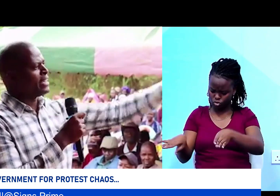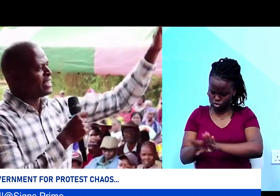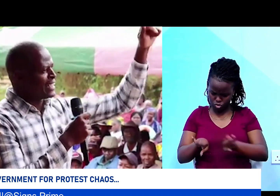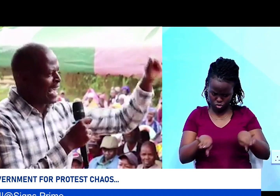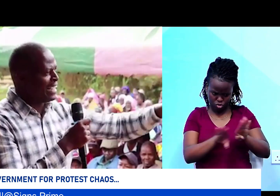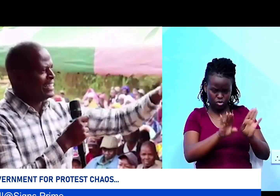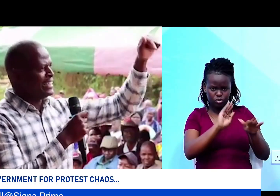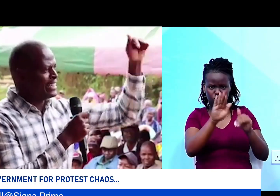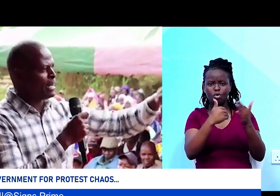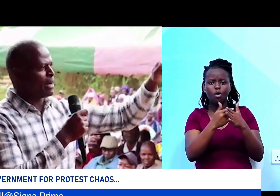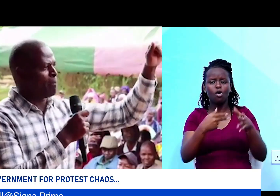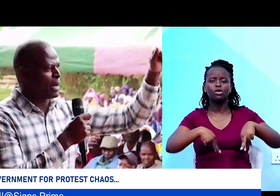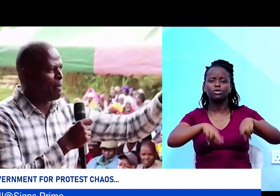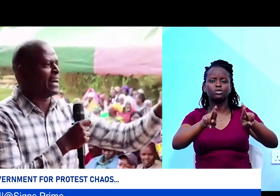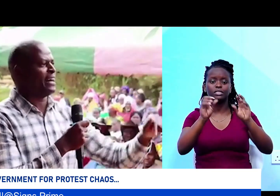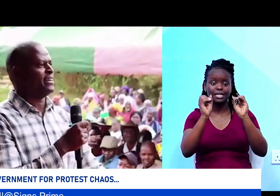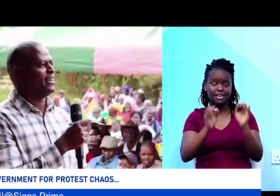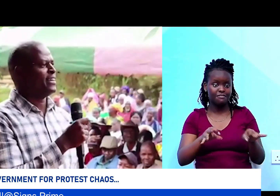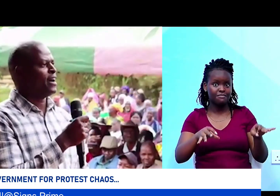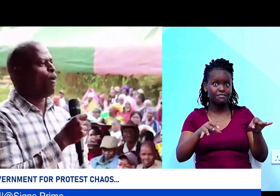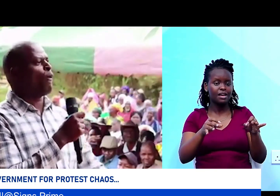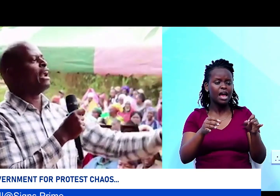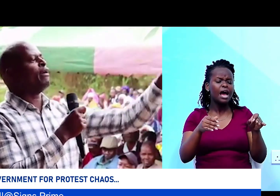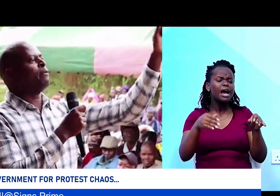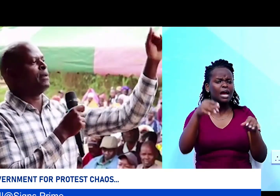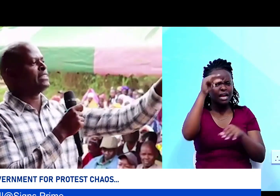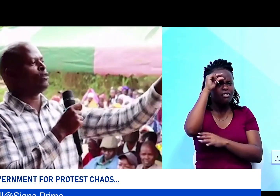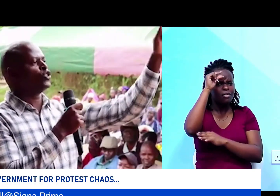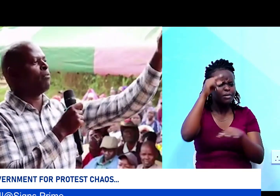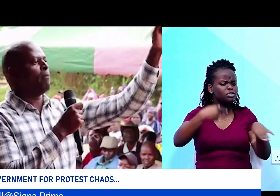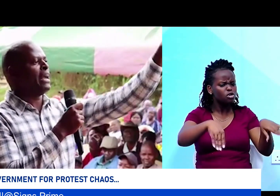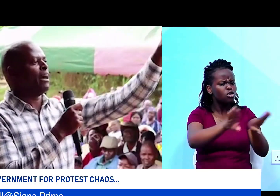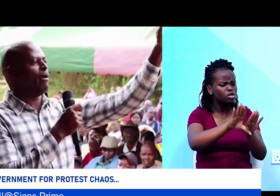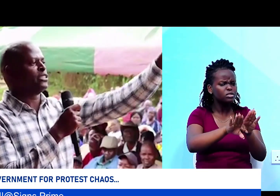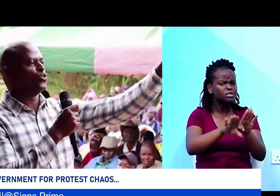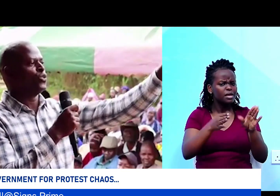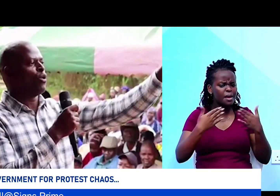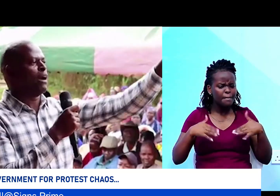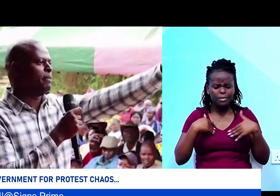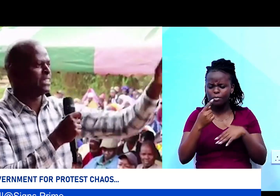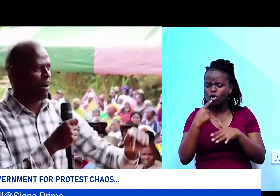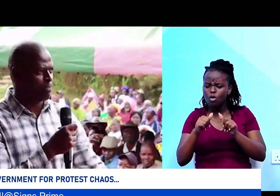ni serikali ililinda mabarabara, wale walipita kuchoma mali ya watu, walipita wapi?